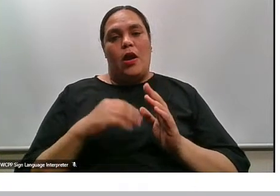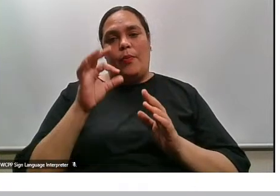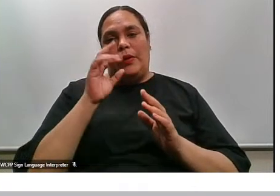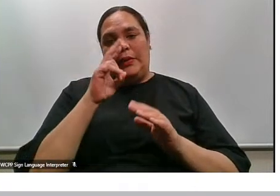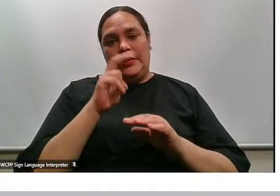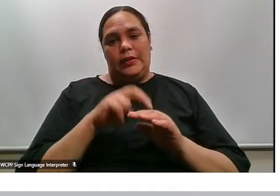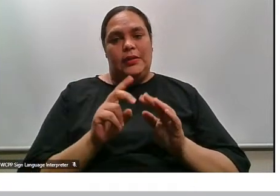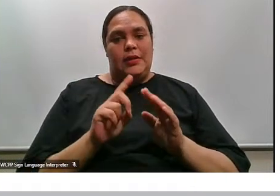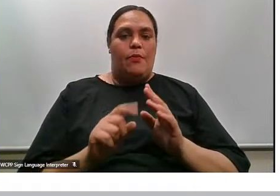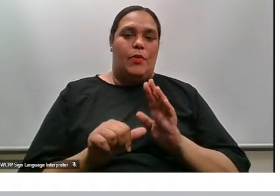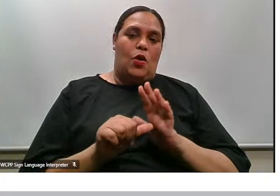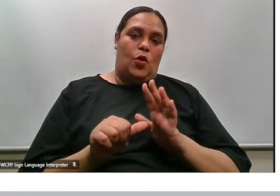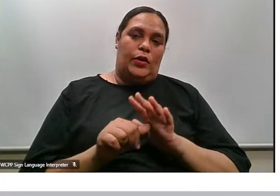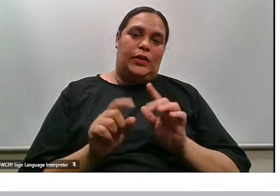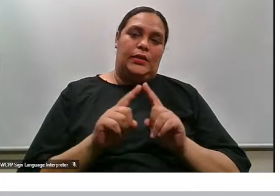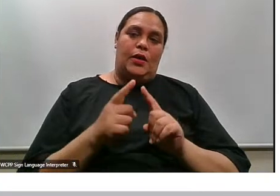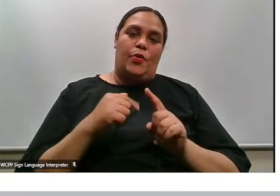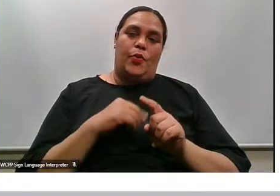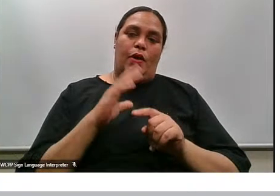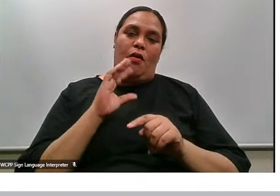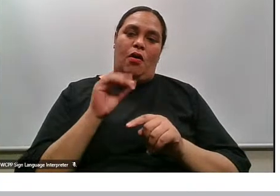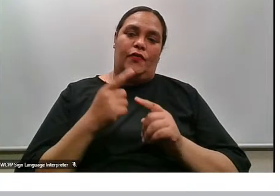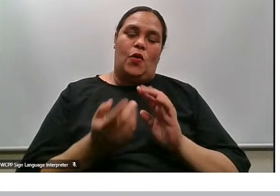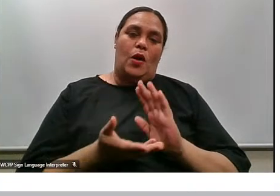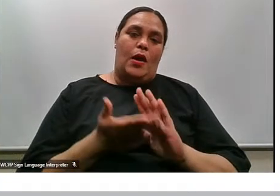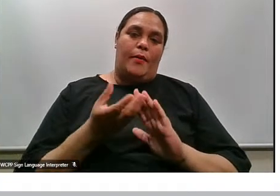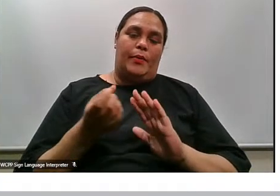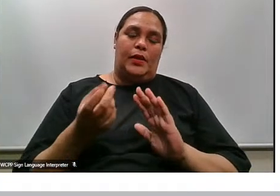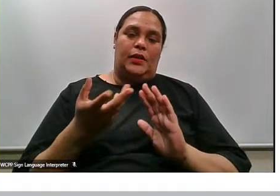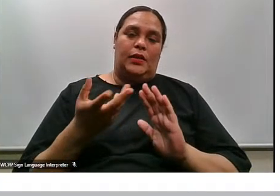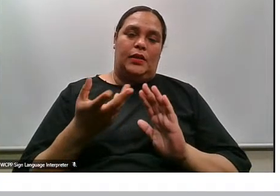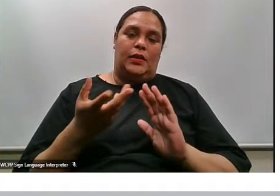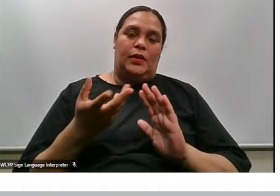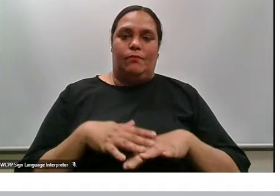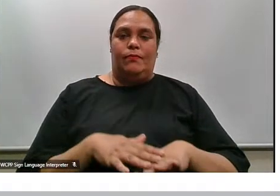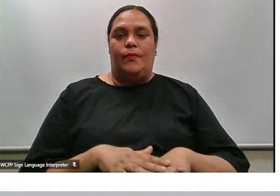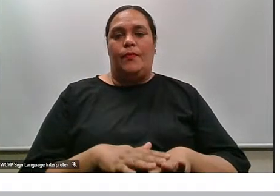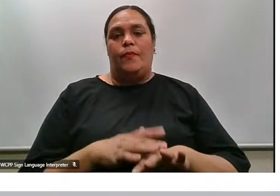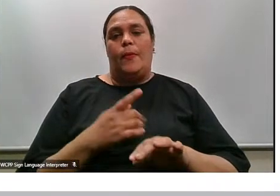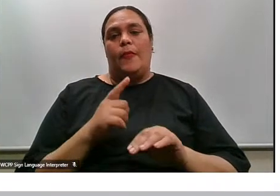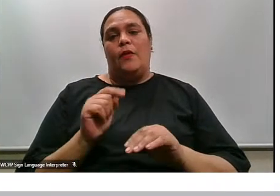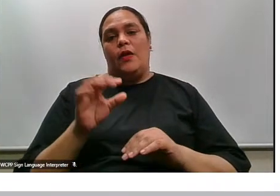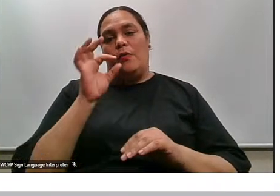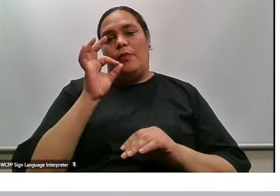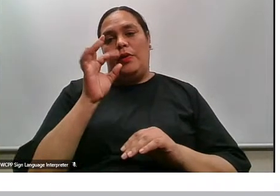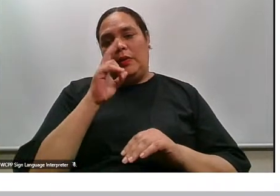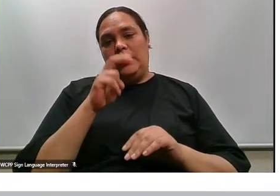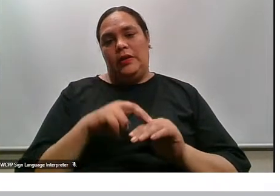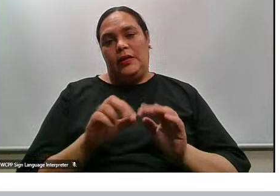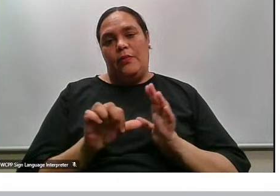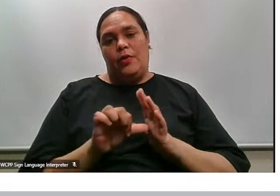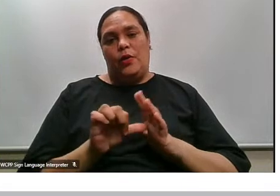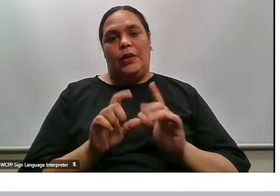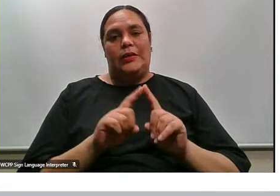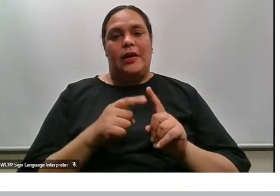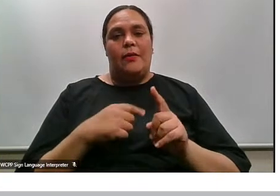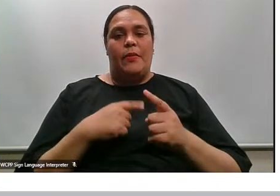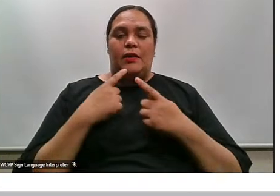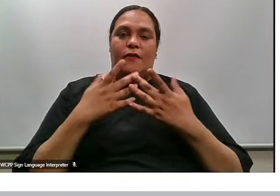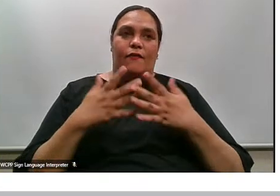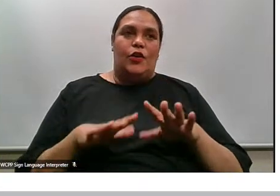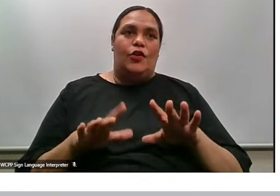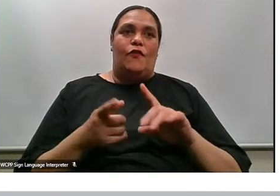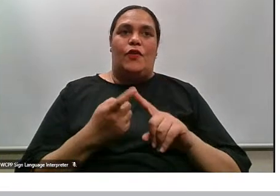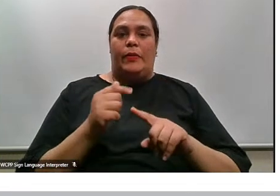and priorities. And we have asked for an update on the implementation of the policing needs and priorities. And as I've stated, as